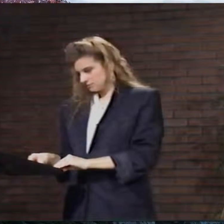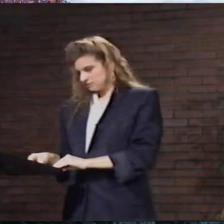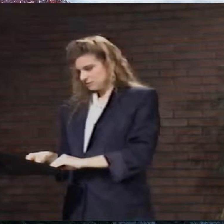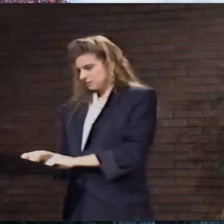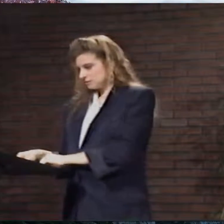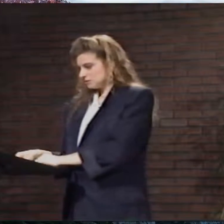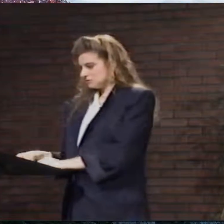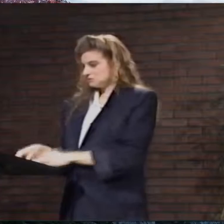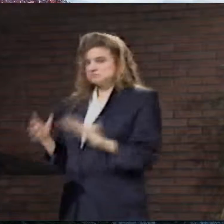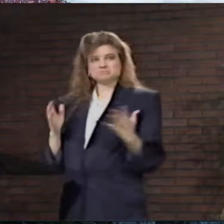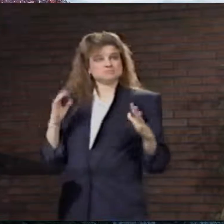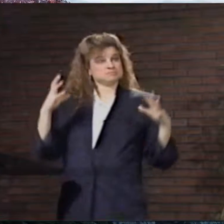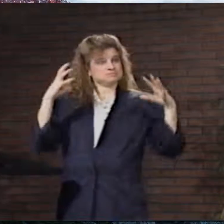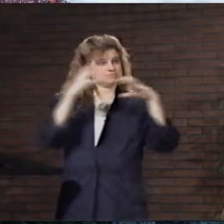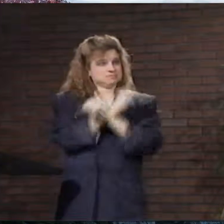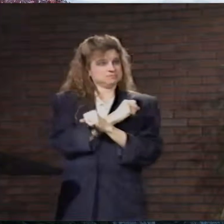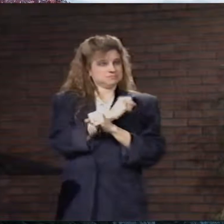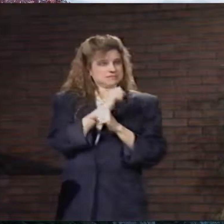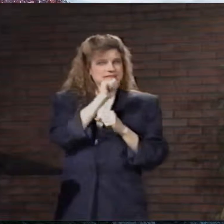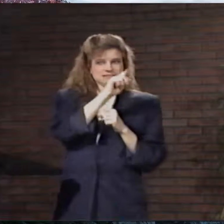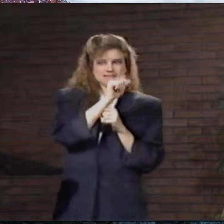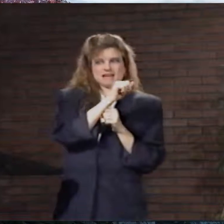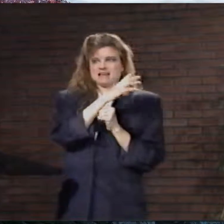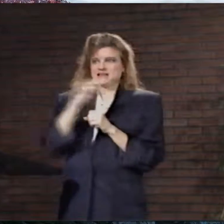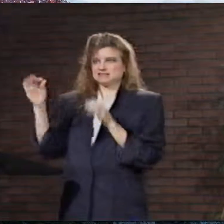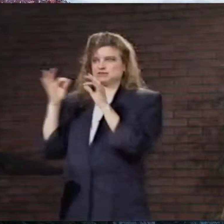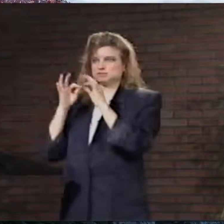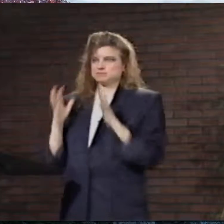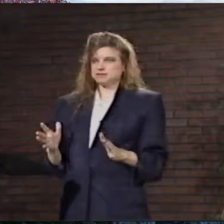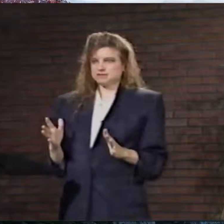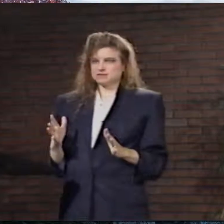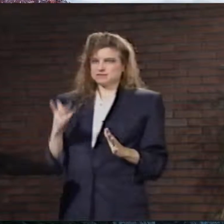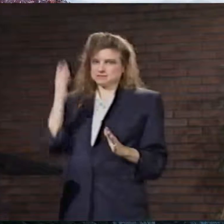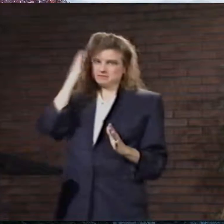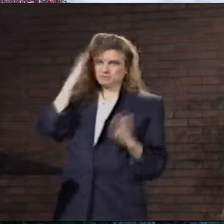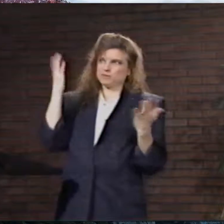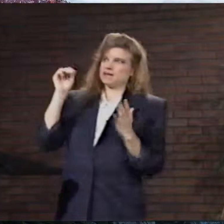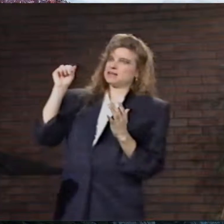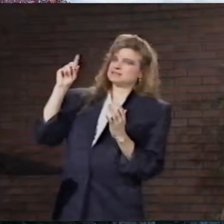And again, undue hardship just means that they can't provide that accommodation.